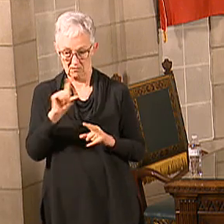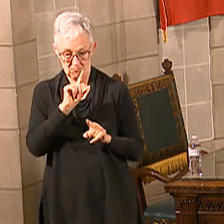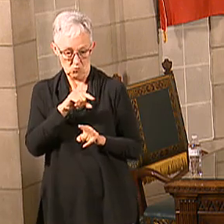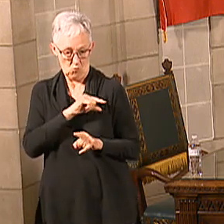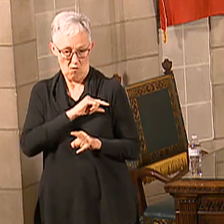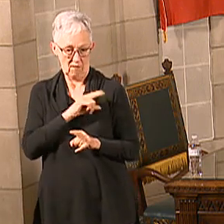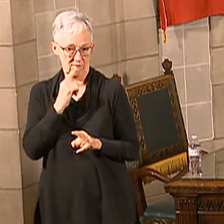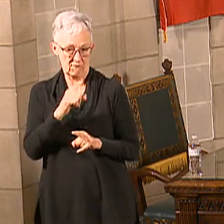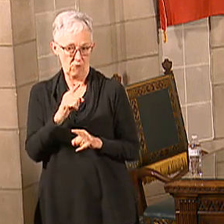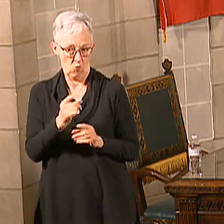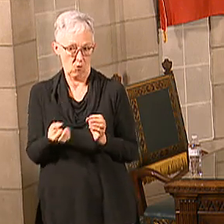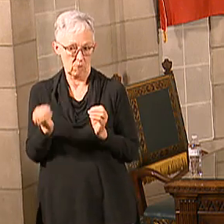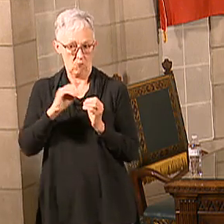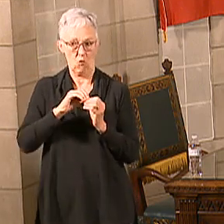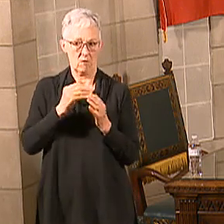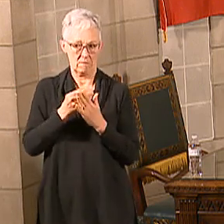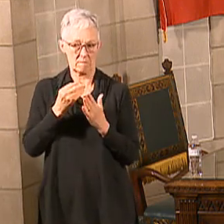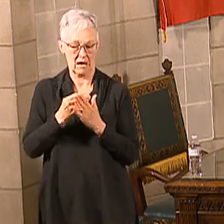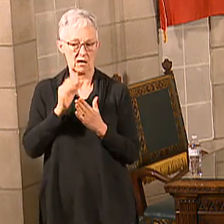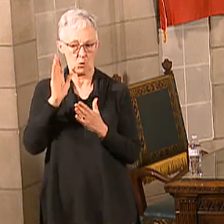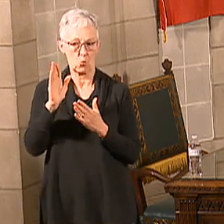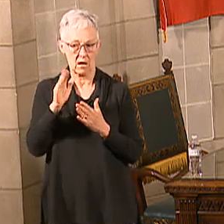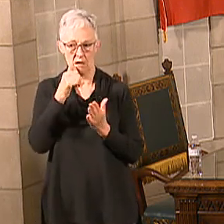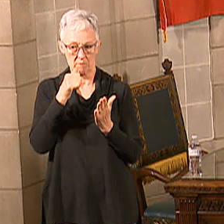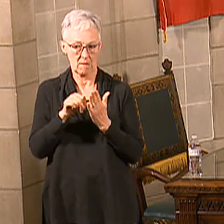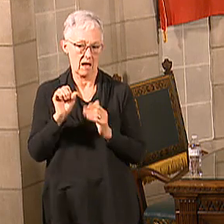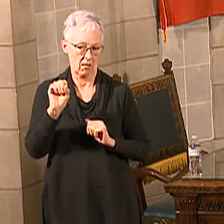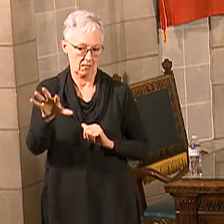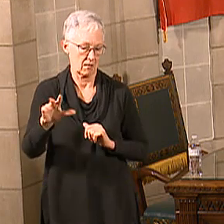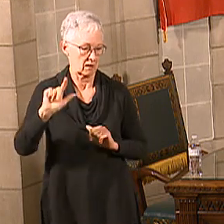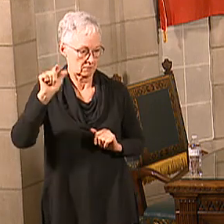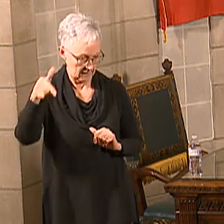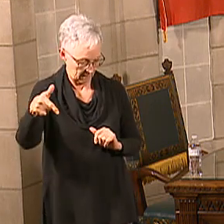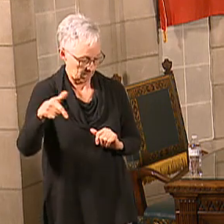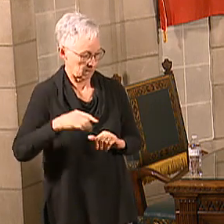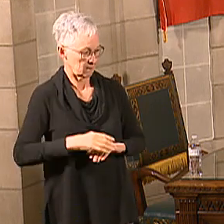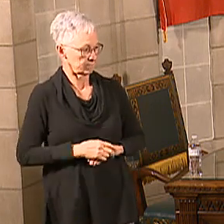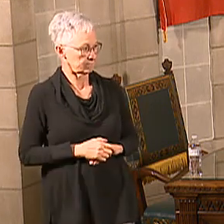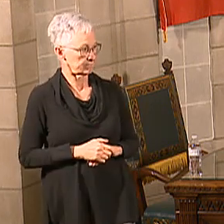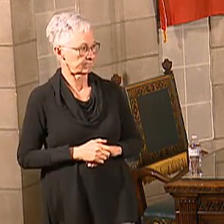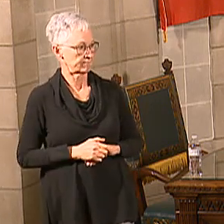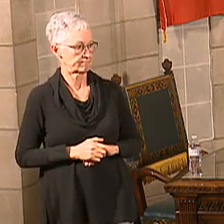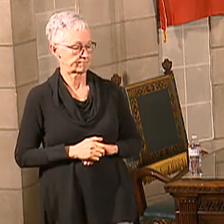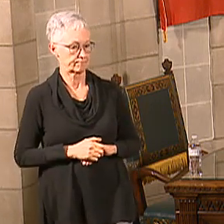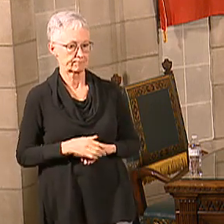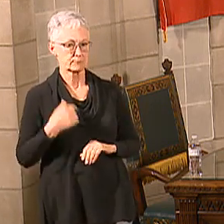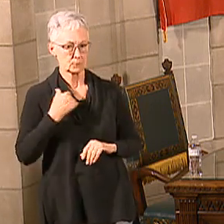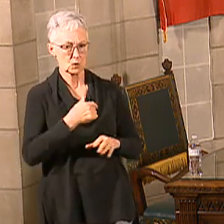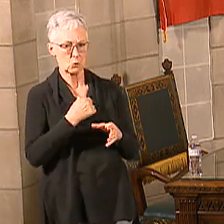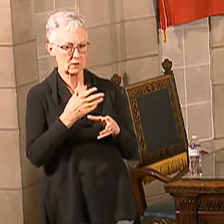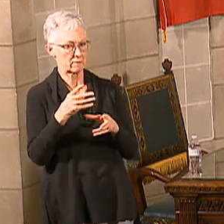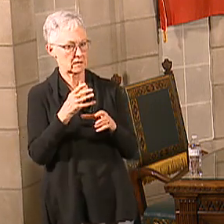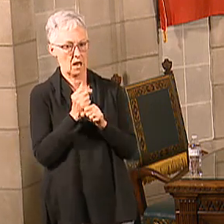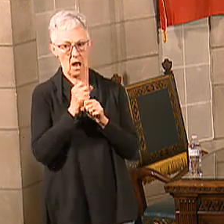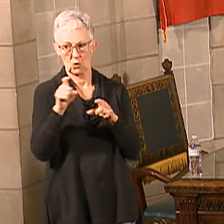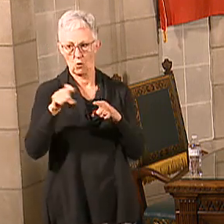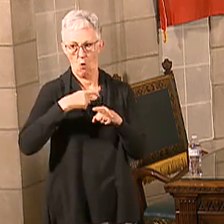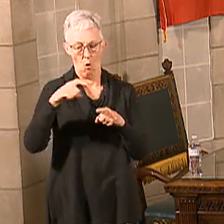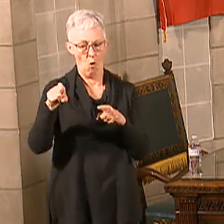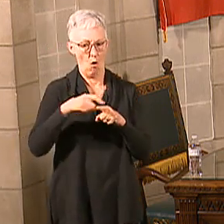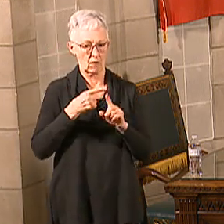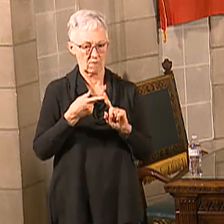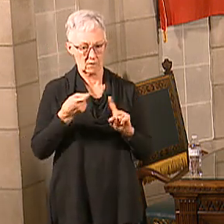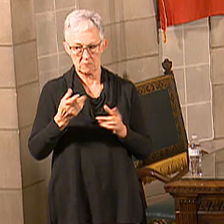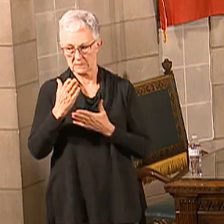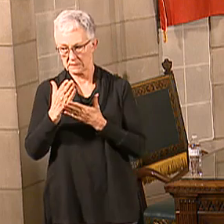I did want to emphasize, because we've gotten a lot of calls on it, mostly from employers that are nervous. Their people are telling them they're